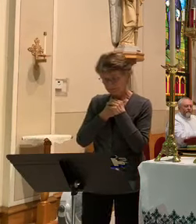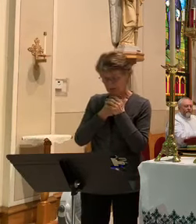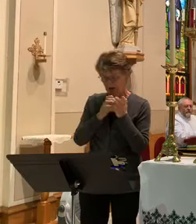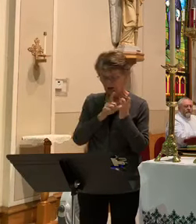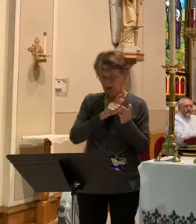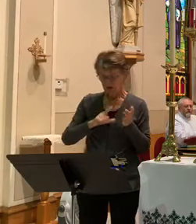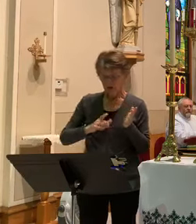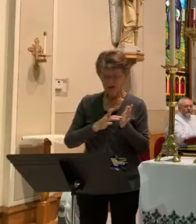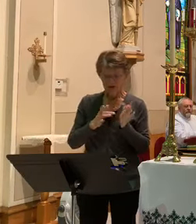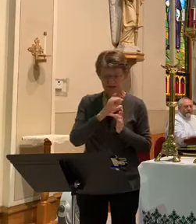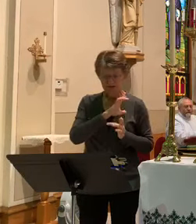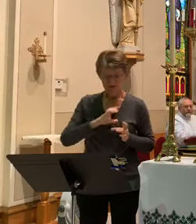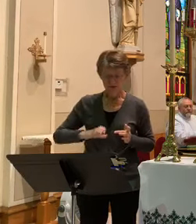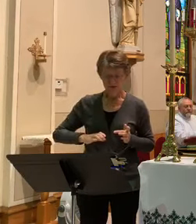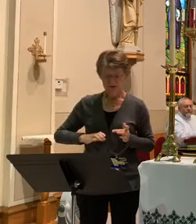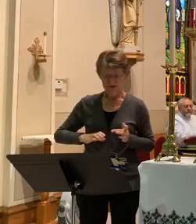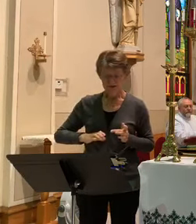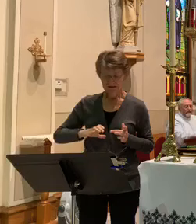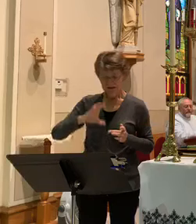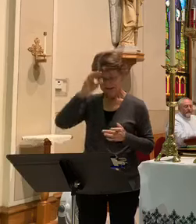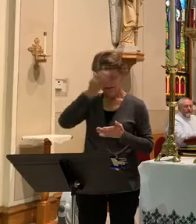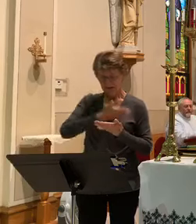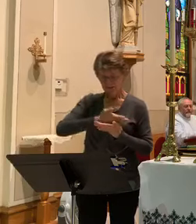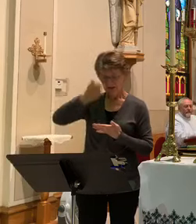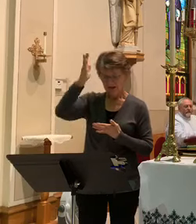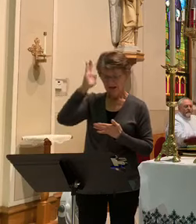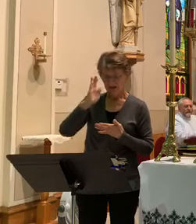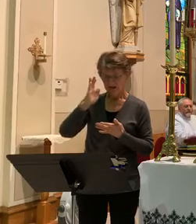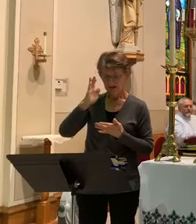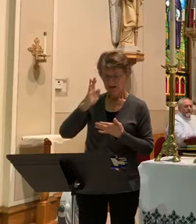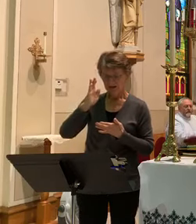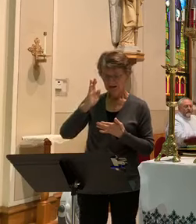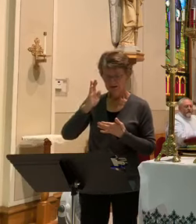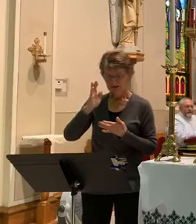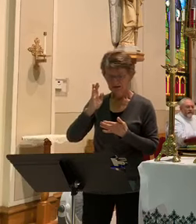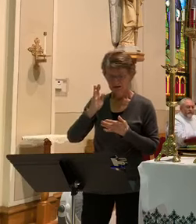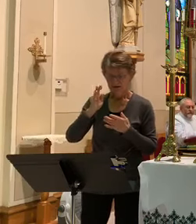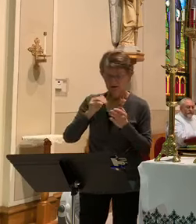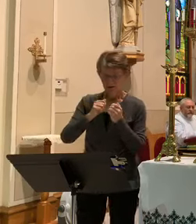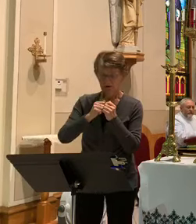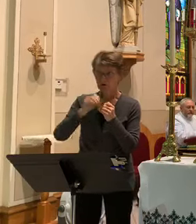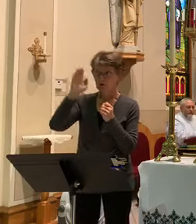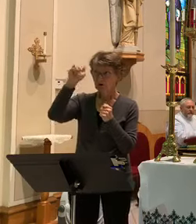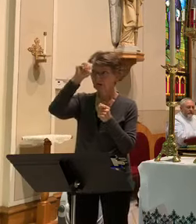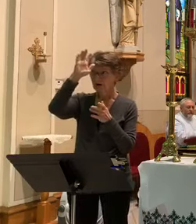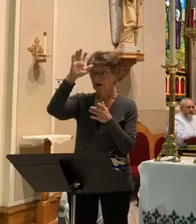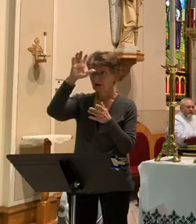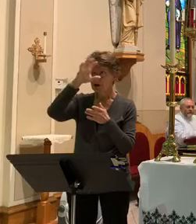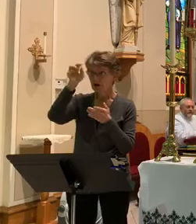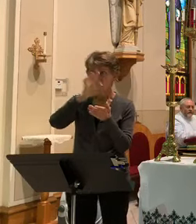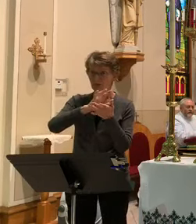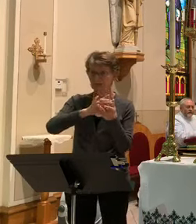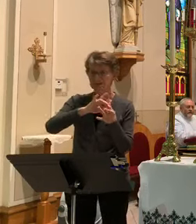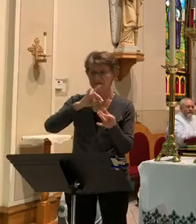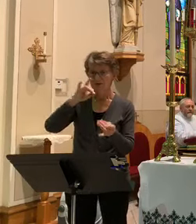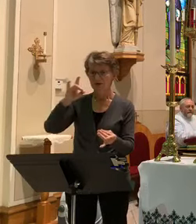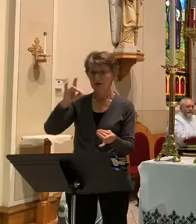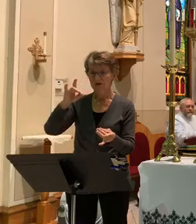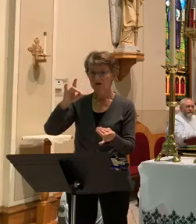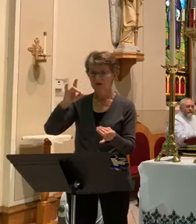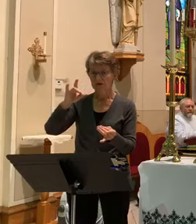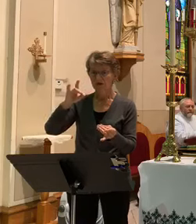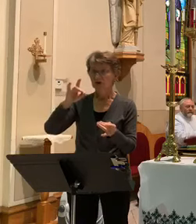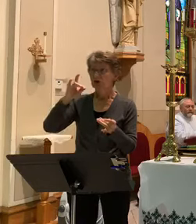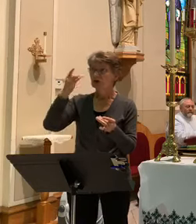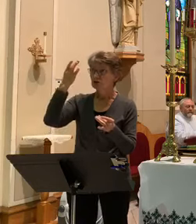Lord Jesus Christ, Son of the living God, who by the will of the Father and the work of the Holy Spirit through your death brought